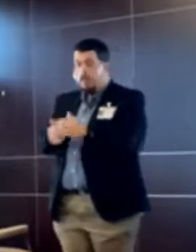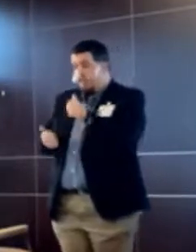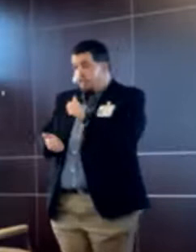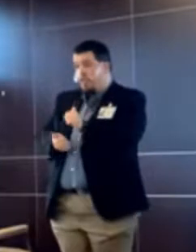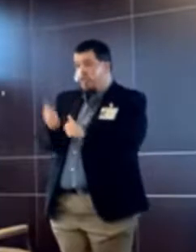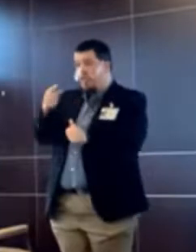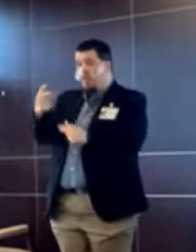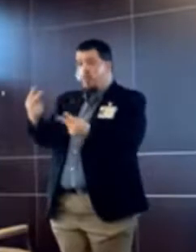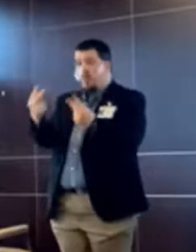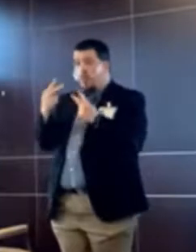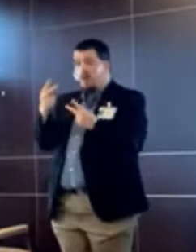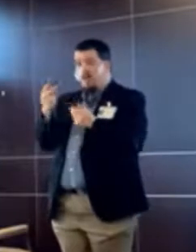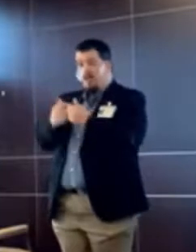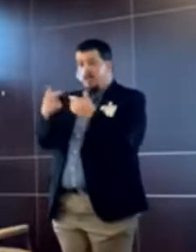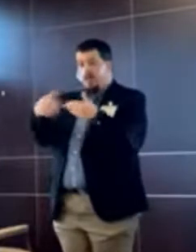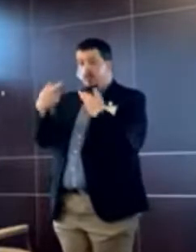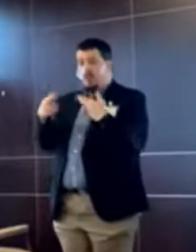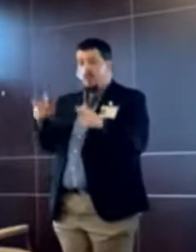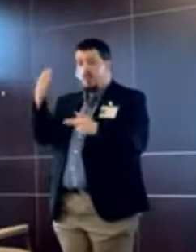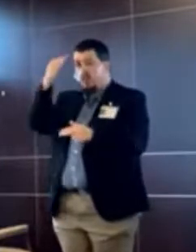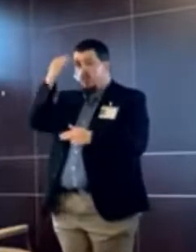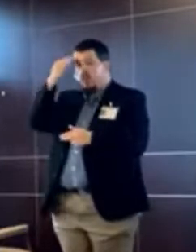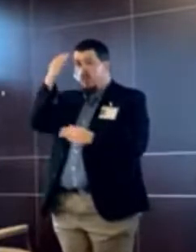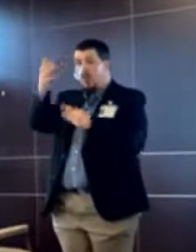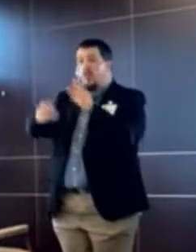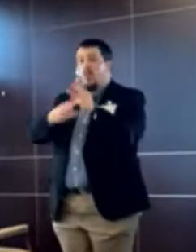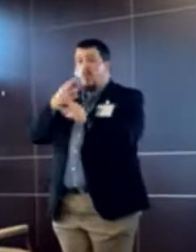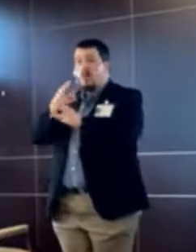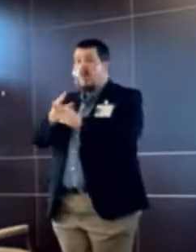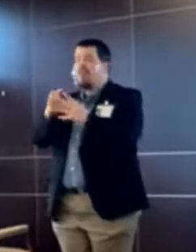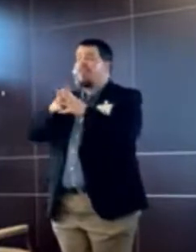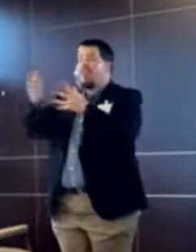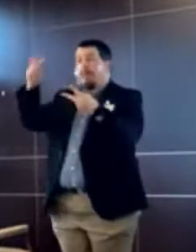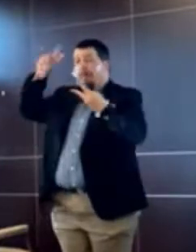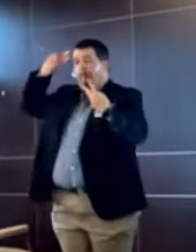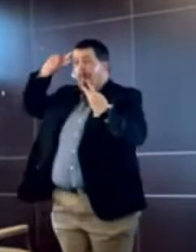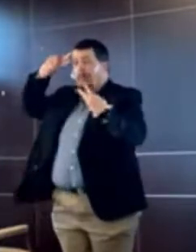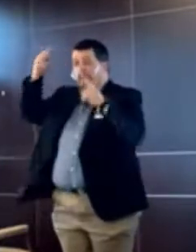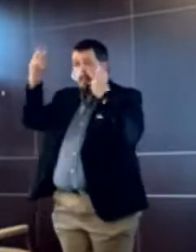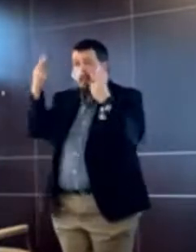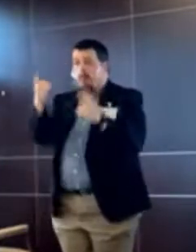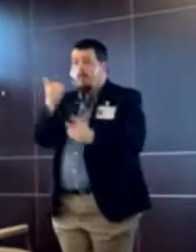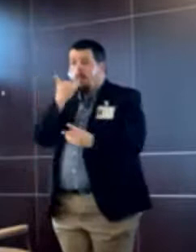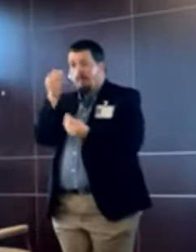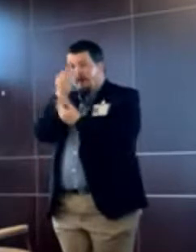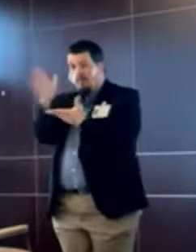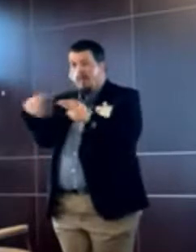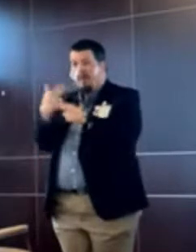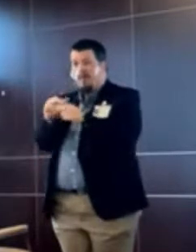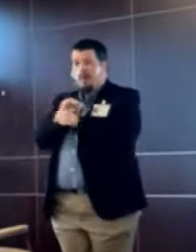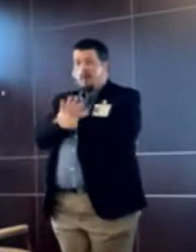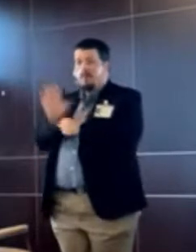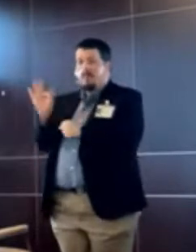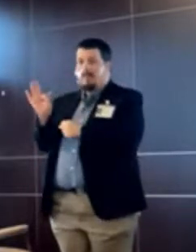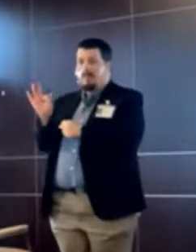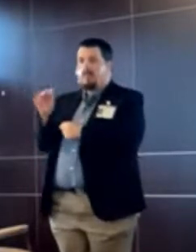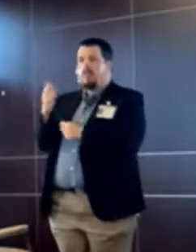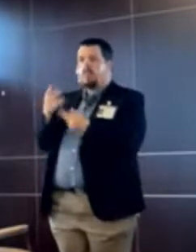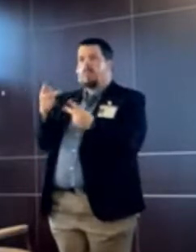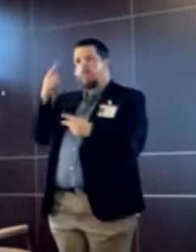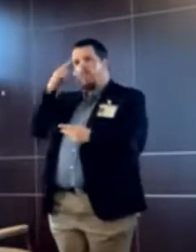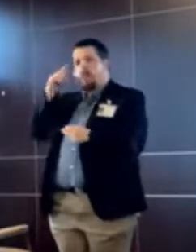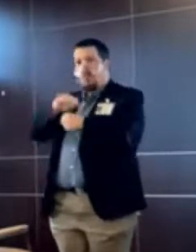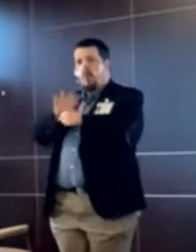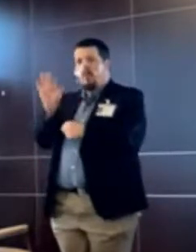Most of you all watching this and everyone in this room knows that the world is full of misinformation about COVID-19. And many have likened the